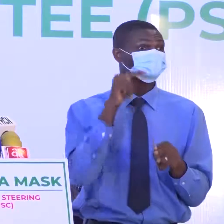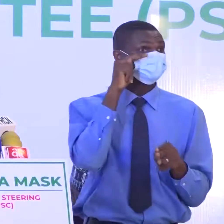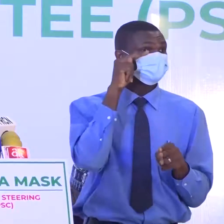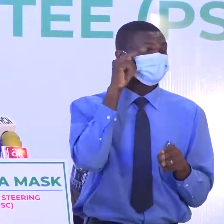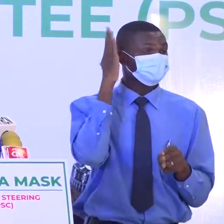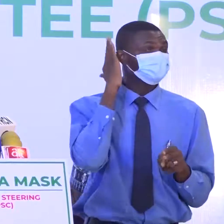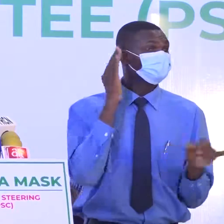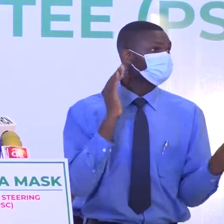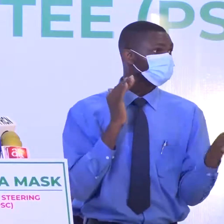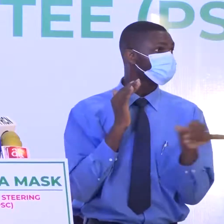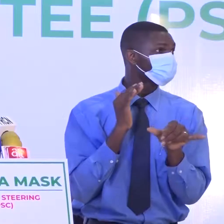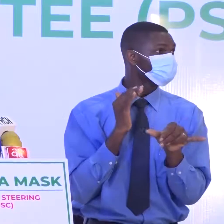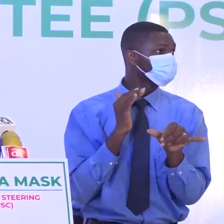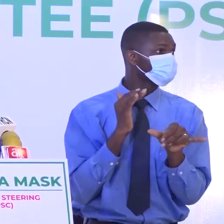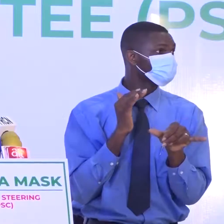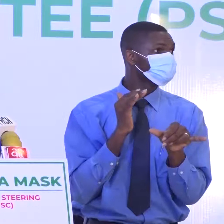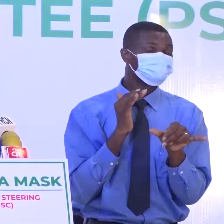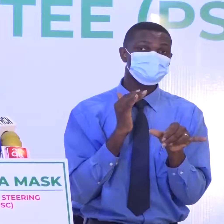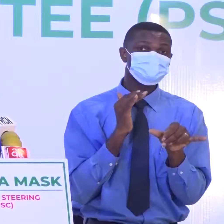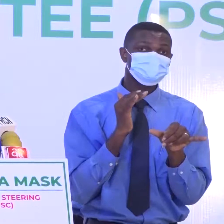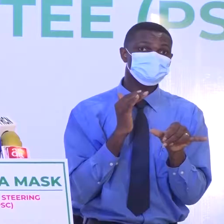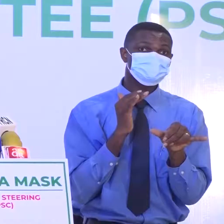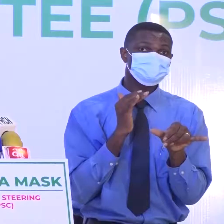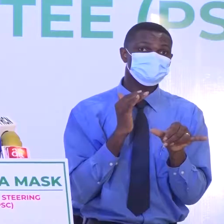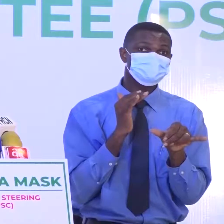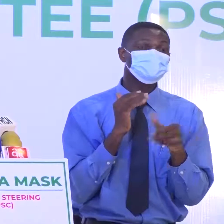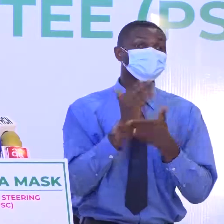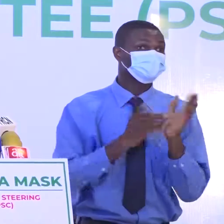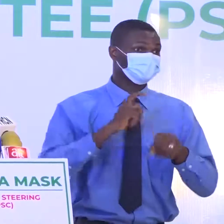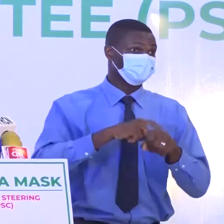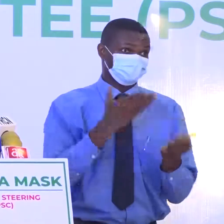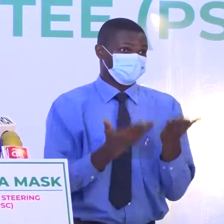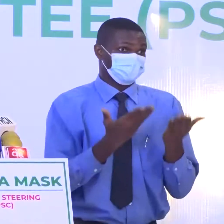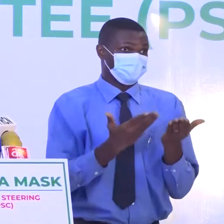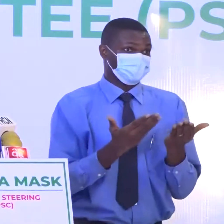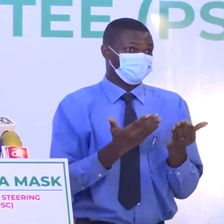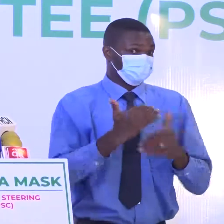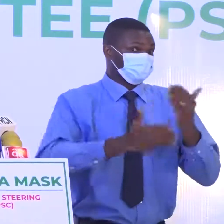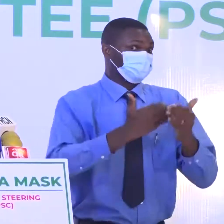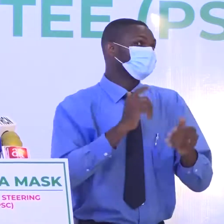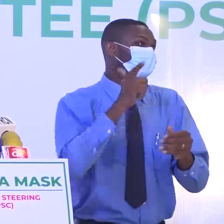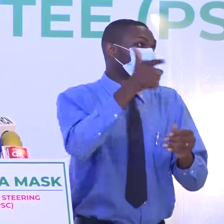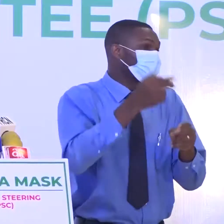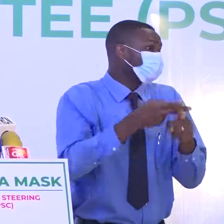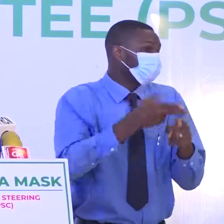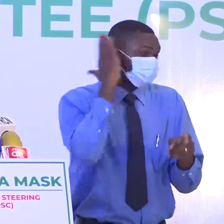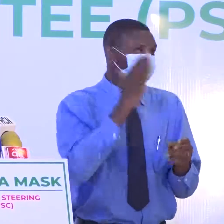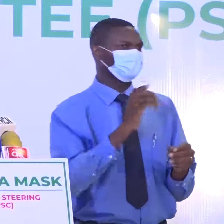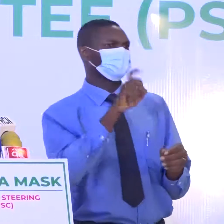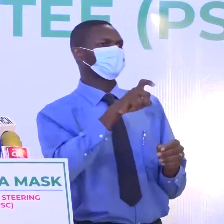not be surprised if even domestic airlines at one time soon start demanding vaccination